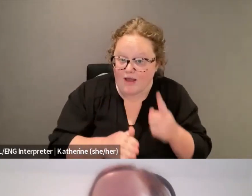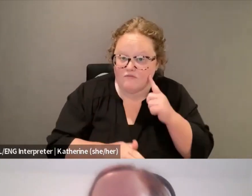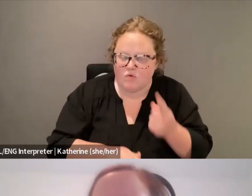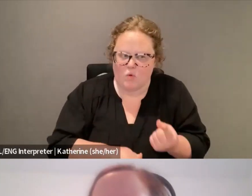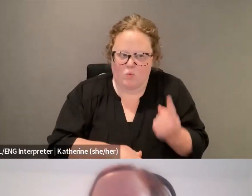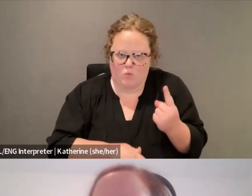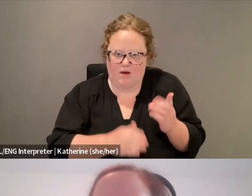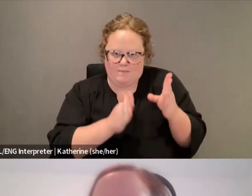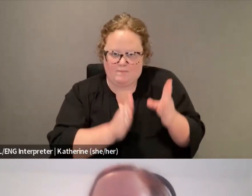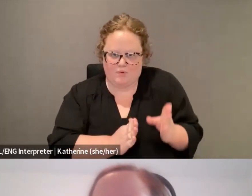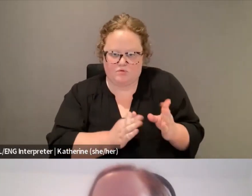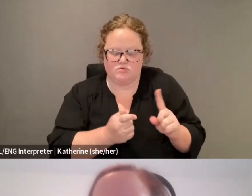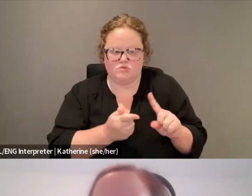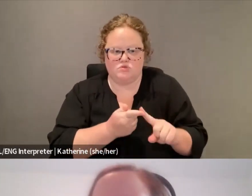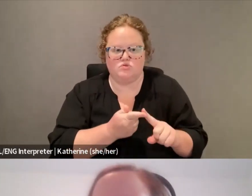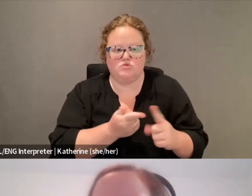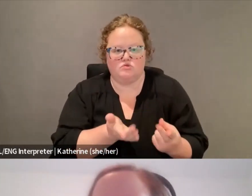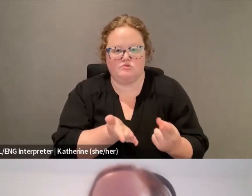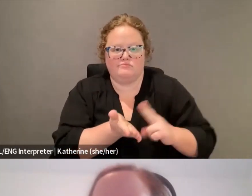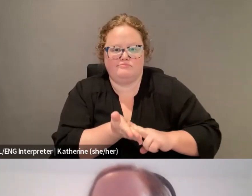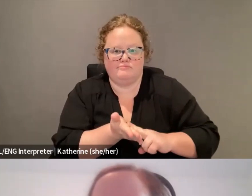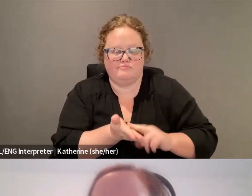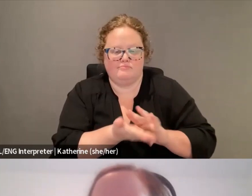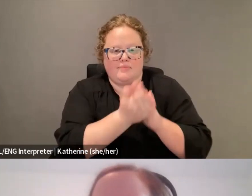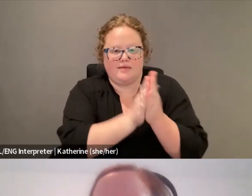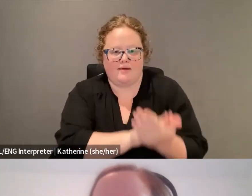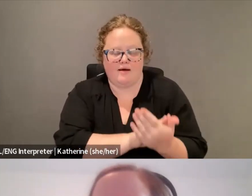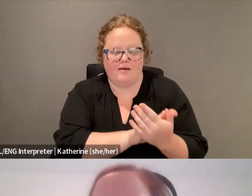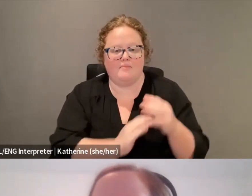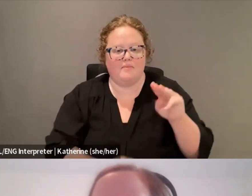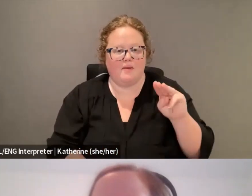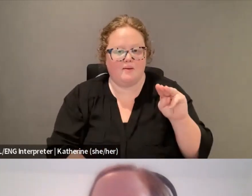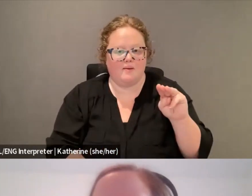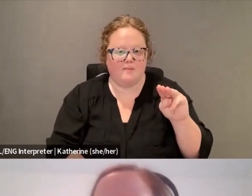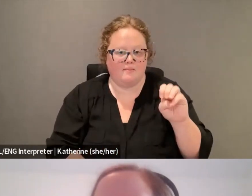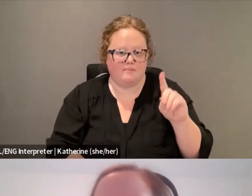as a Medicaid provider on their own.